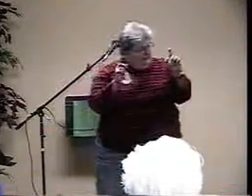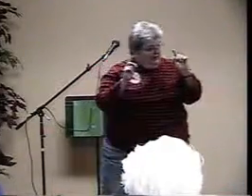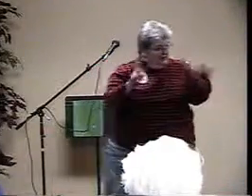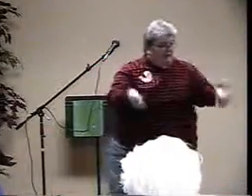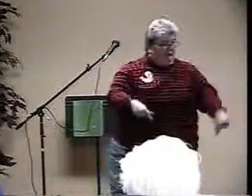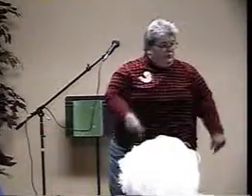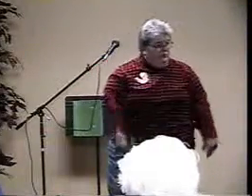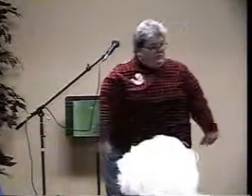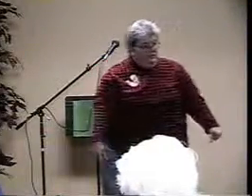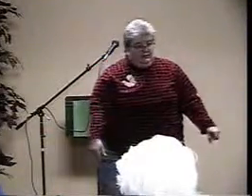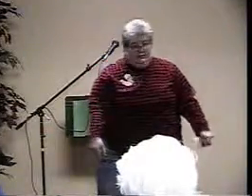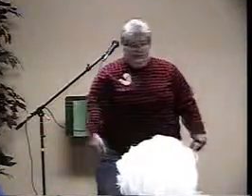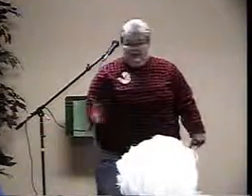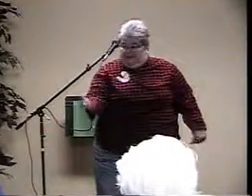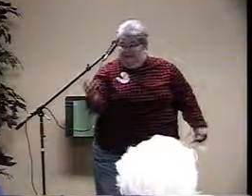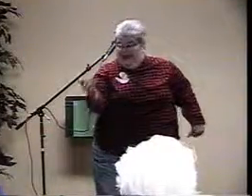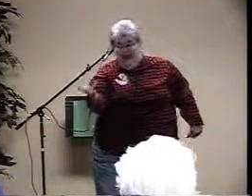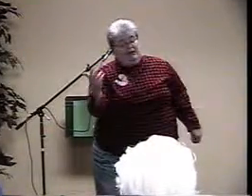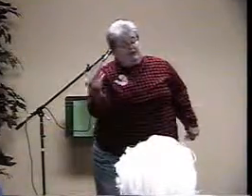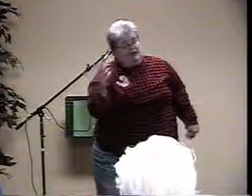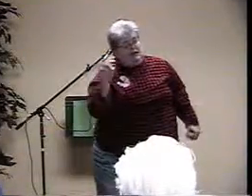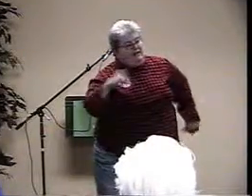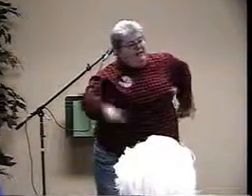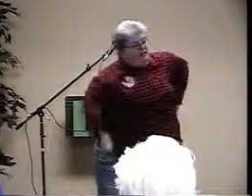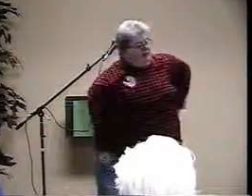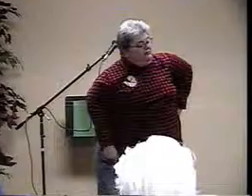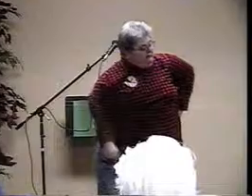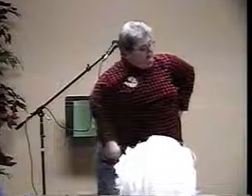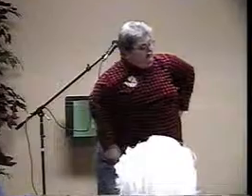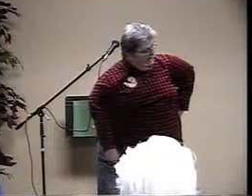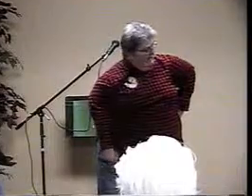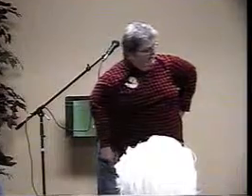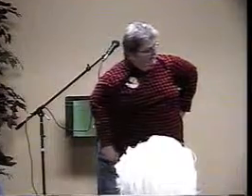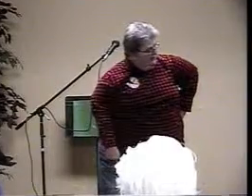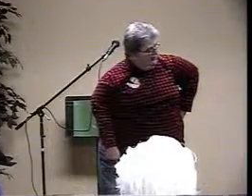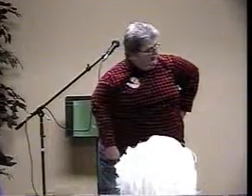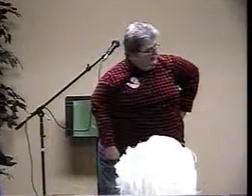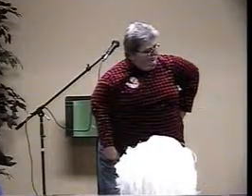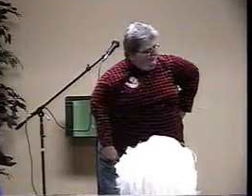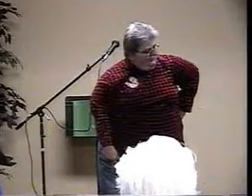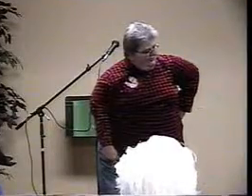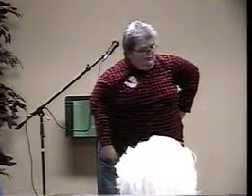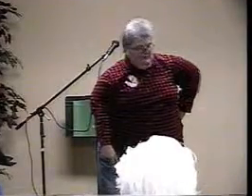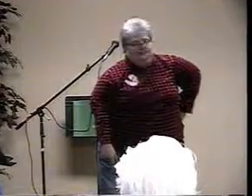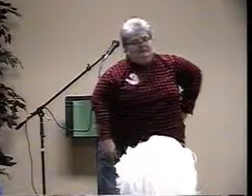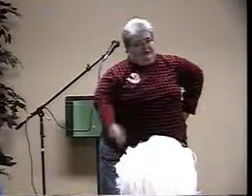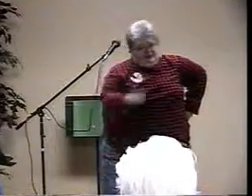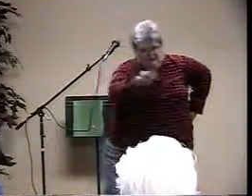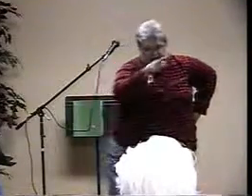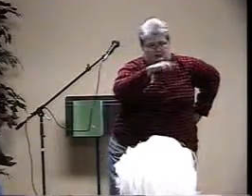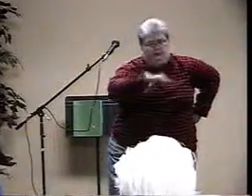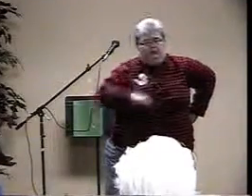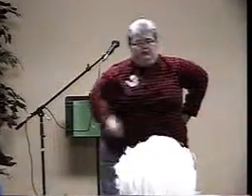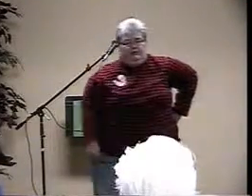made a lot more money if I hadn't have boiled that hard-boiled egg. Magistrate said, that's a good